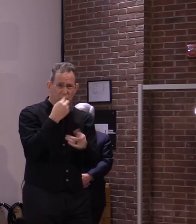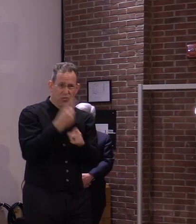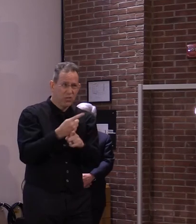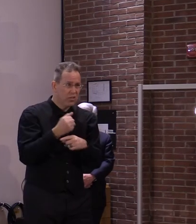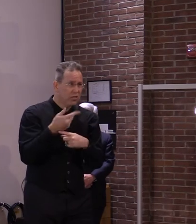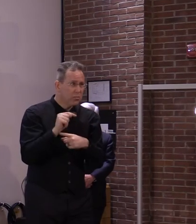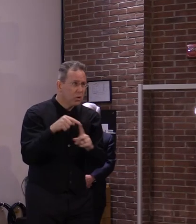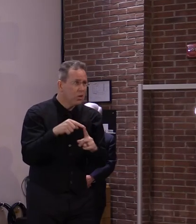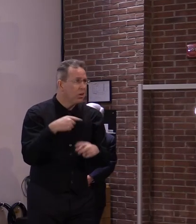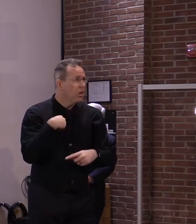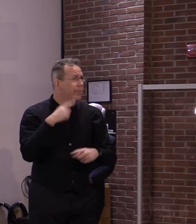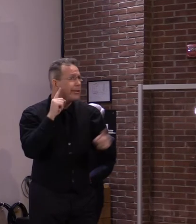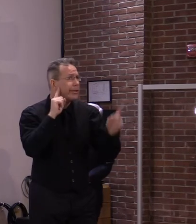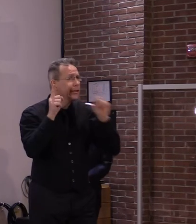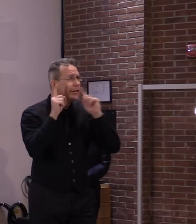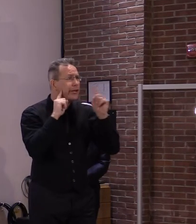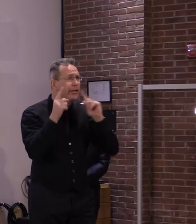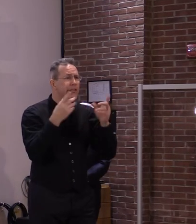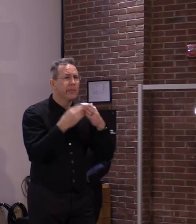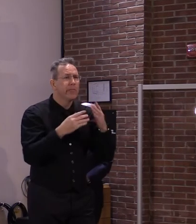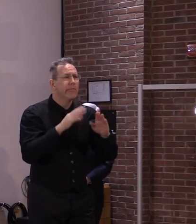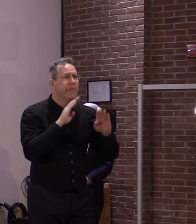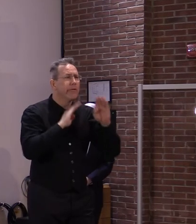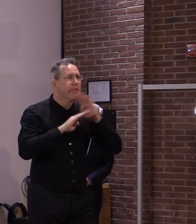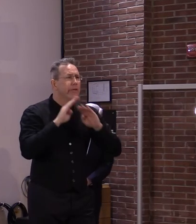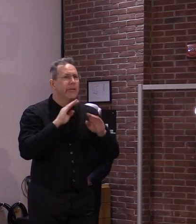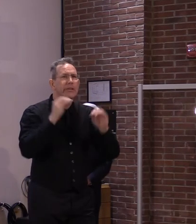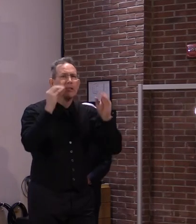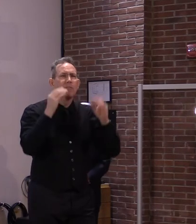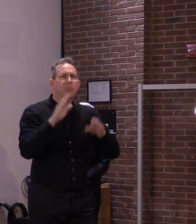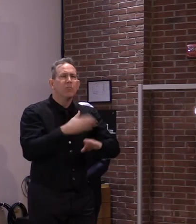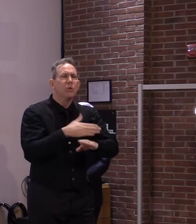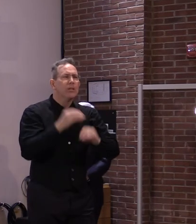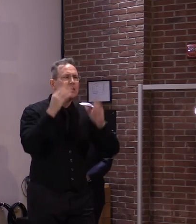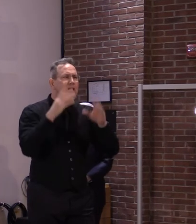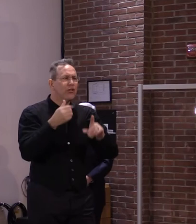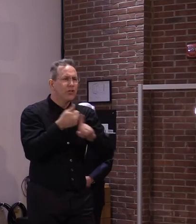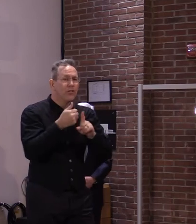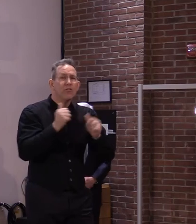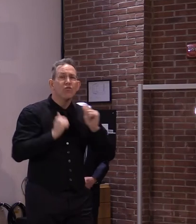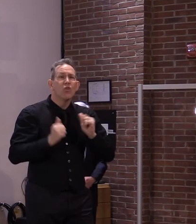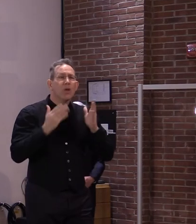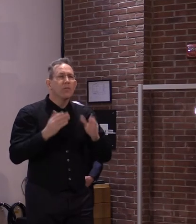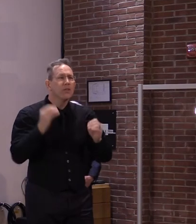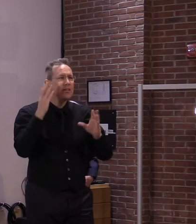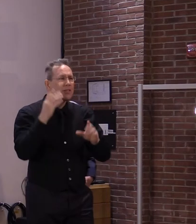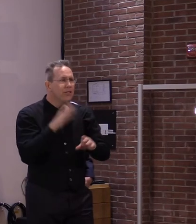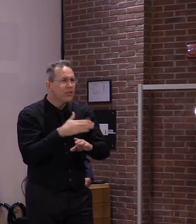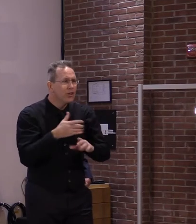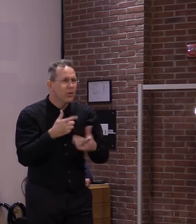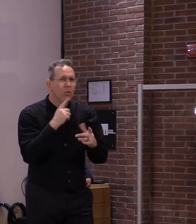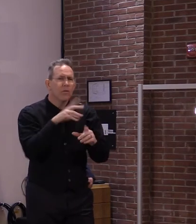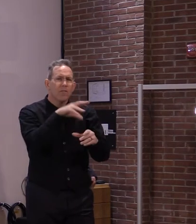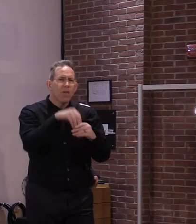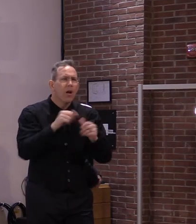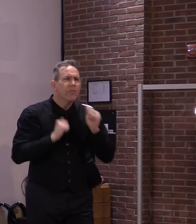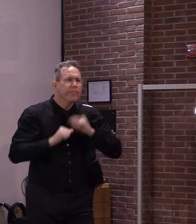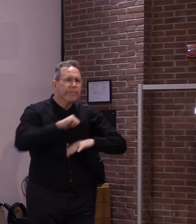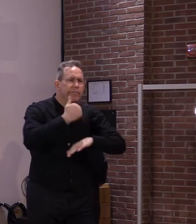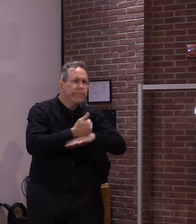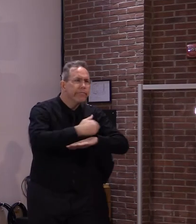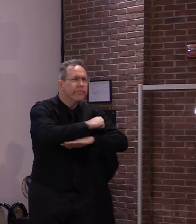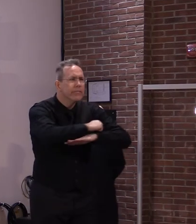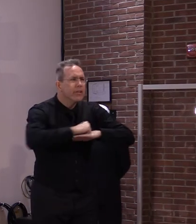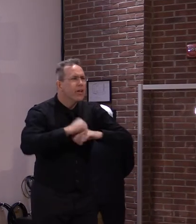music teachers drama teachers people in the performing arts that that students